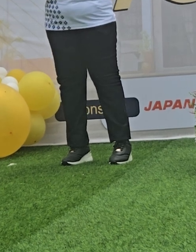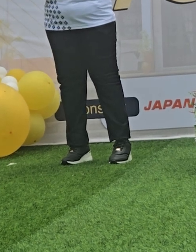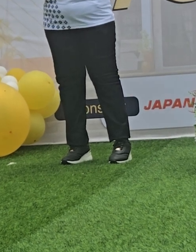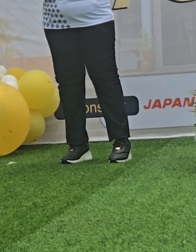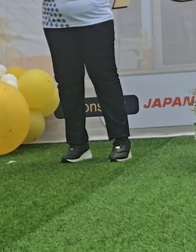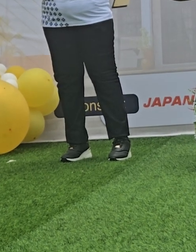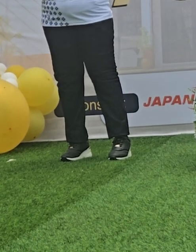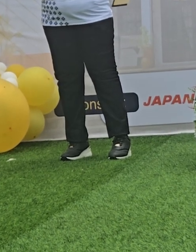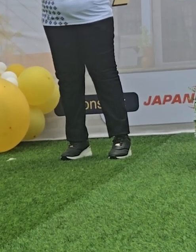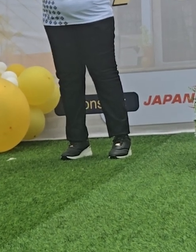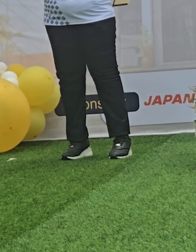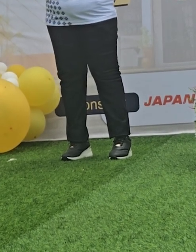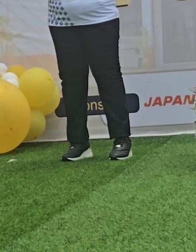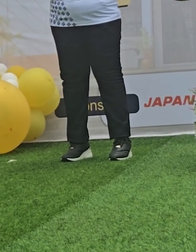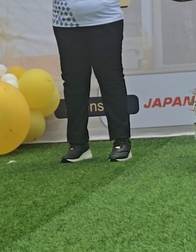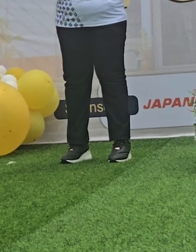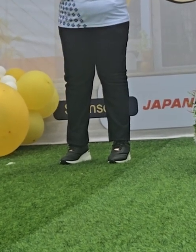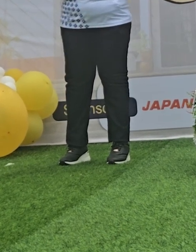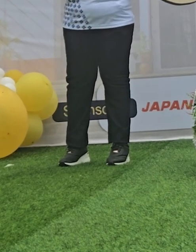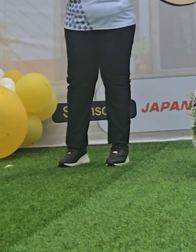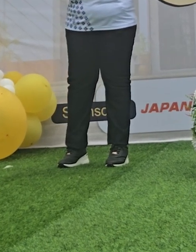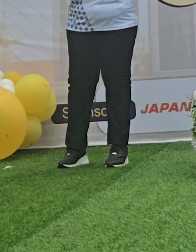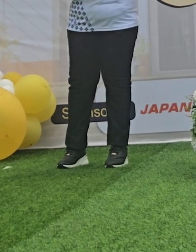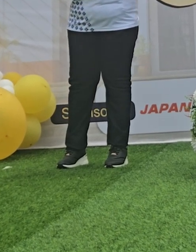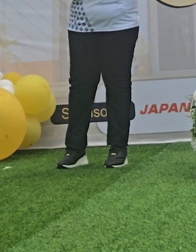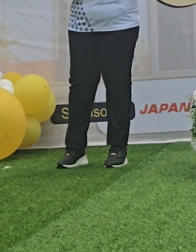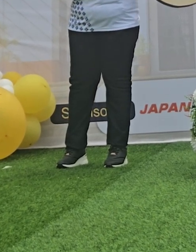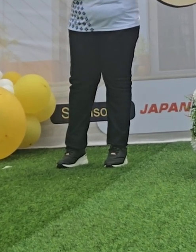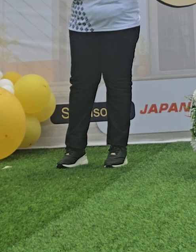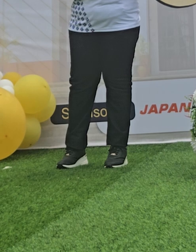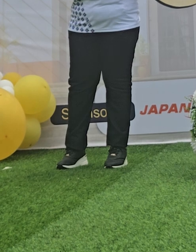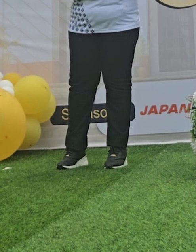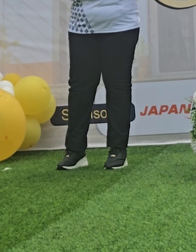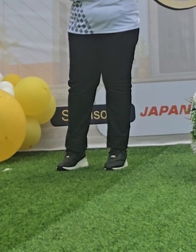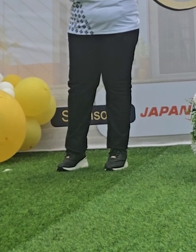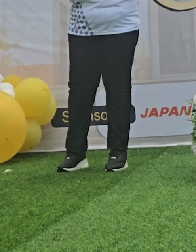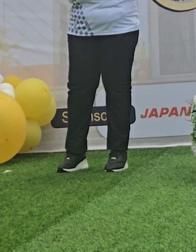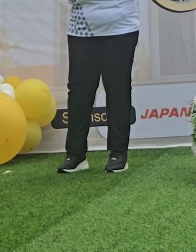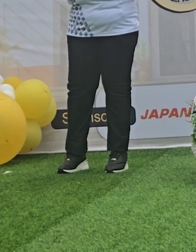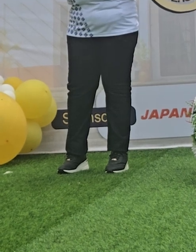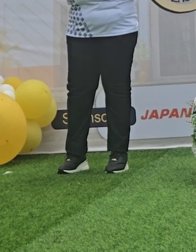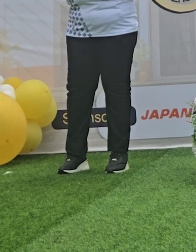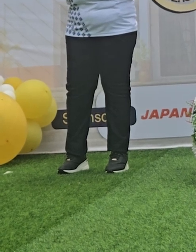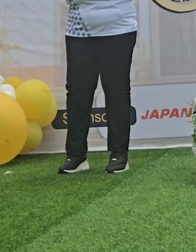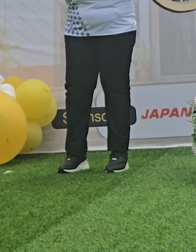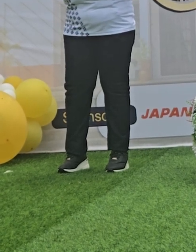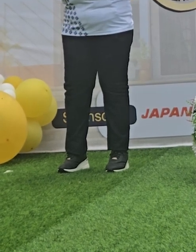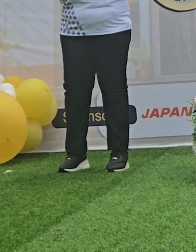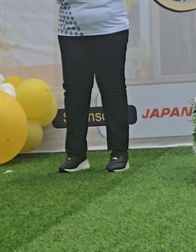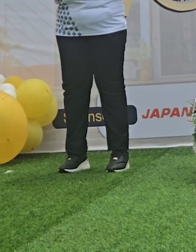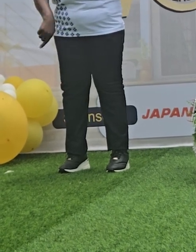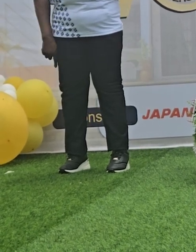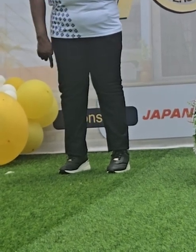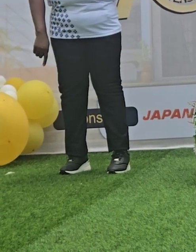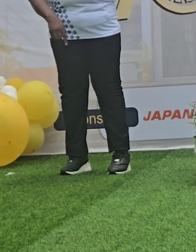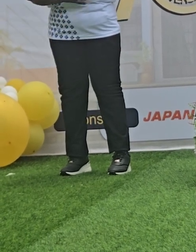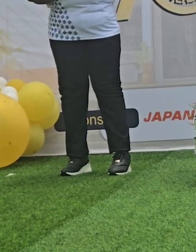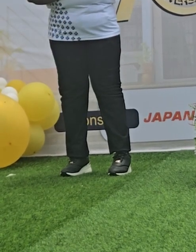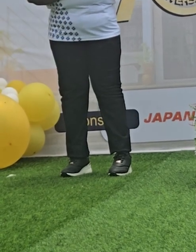expansion in infrastructural facilities. So that was the situation with respect to the